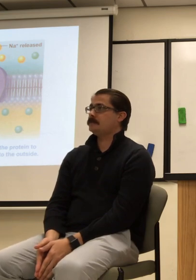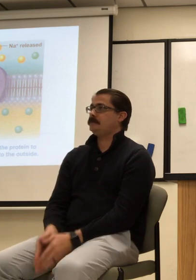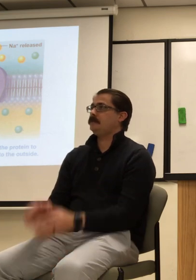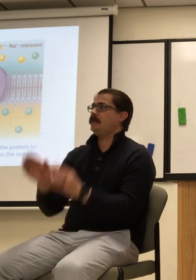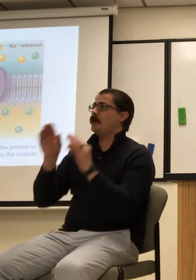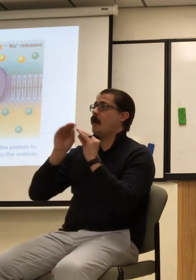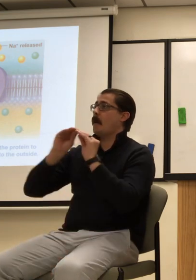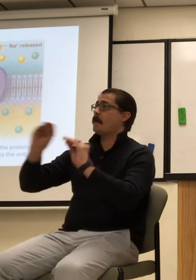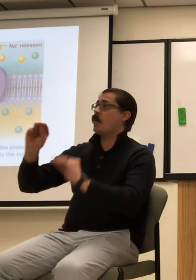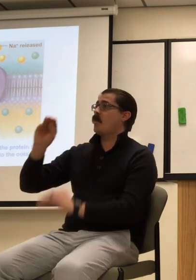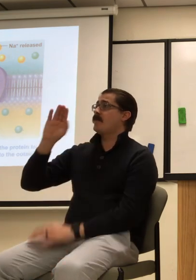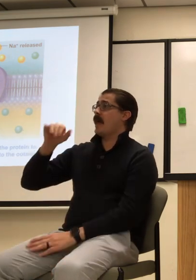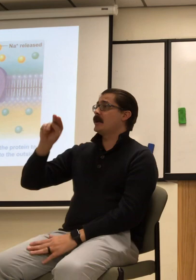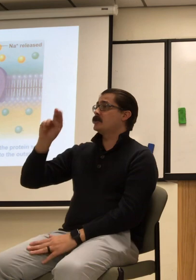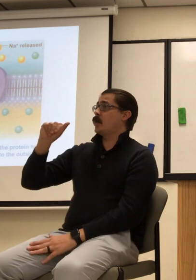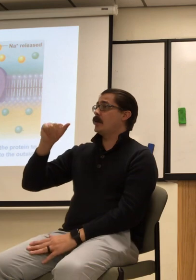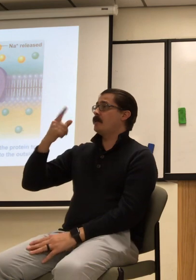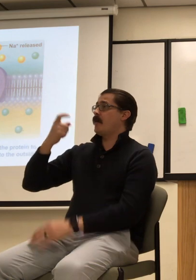From low to high.